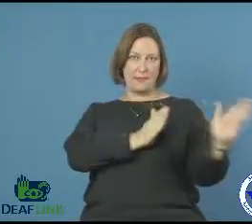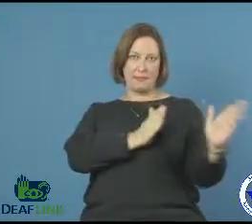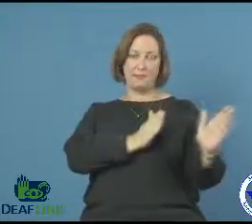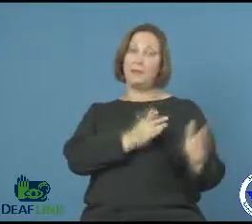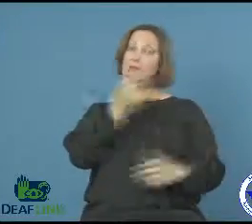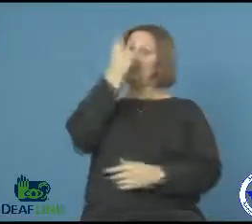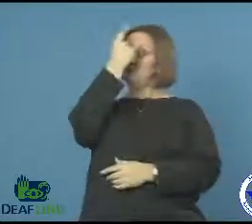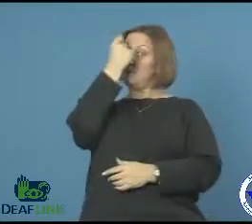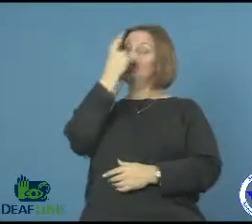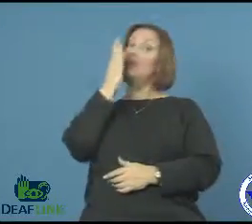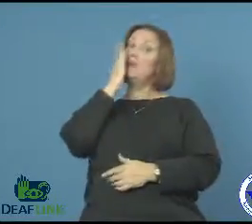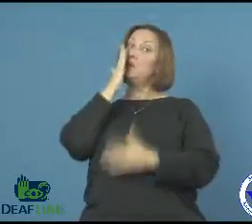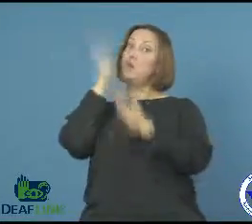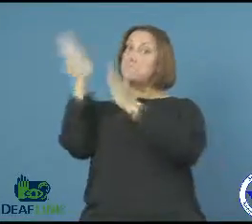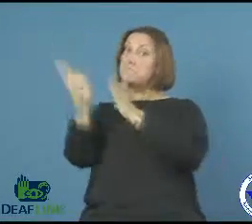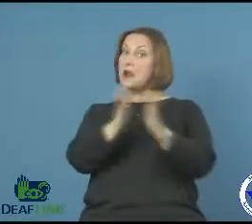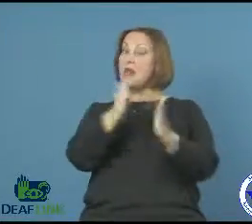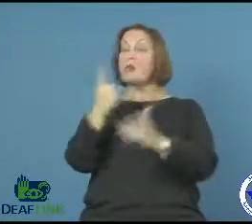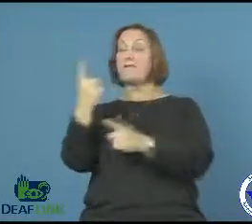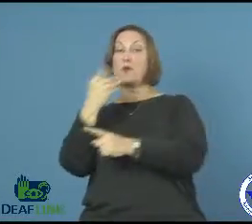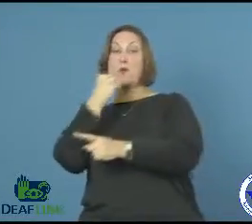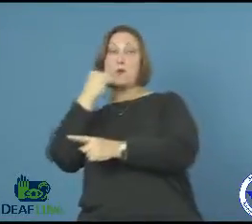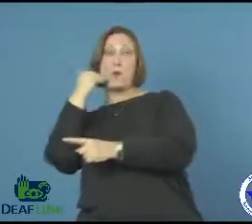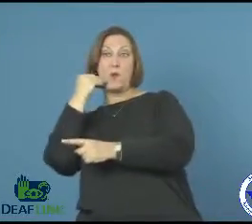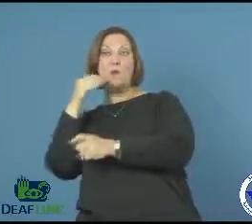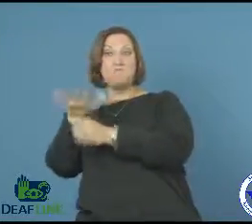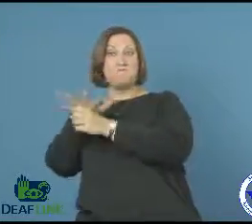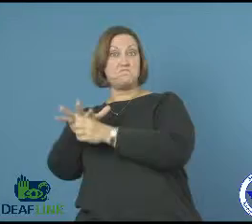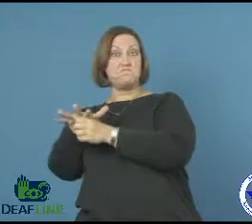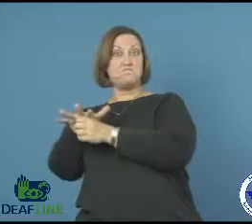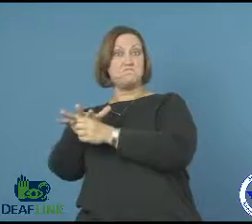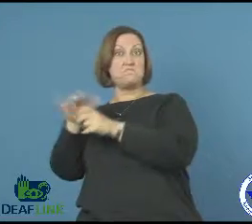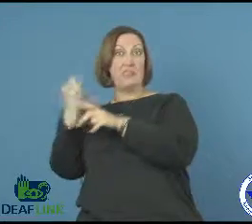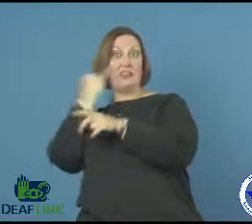You should have a different plan for places you spend time regularly,